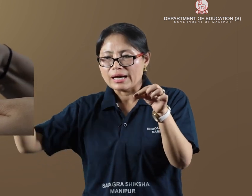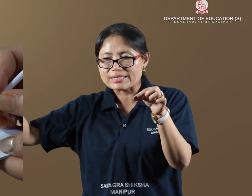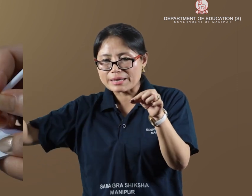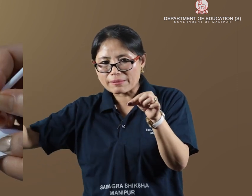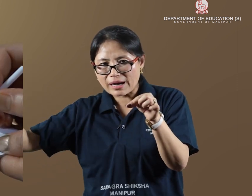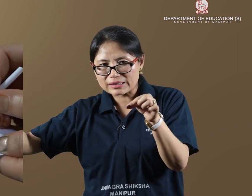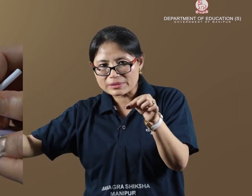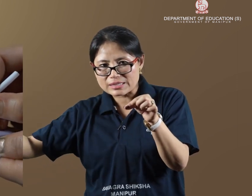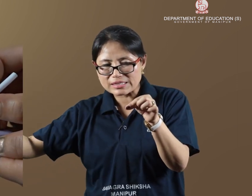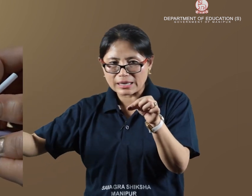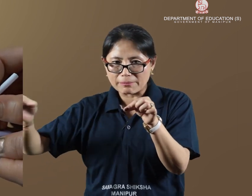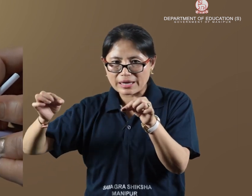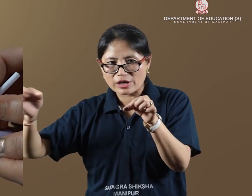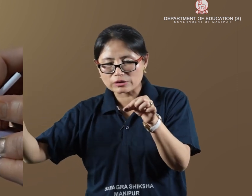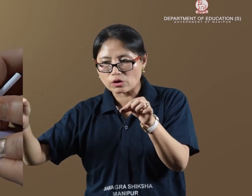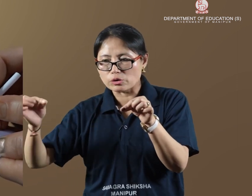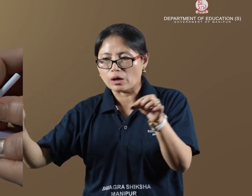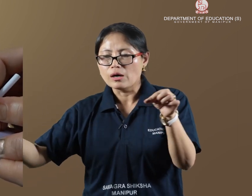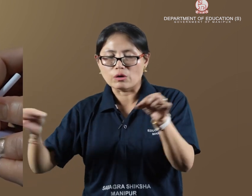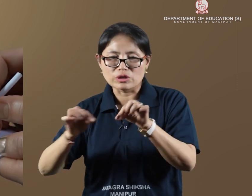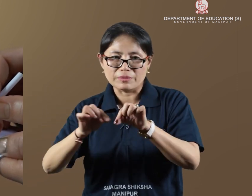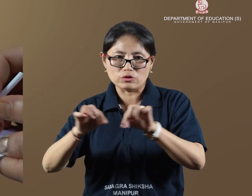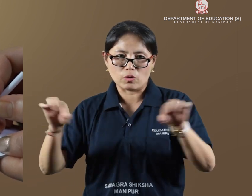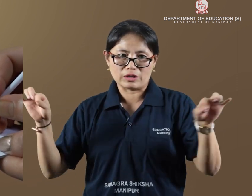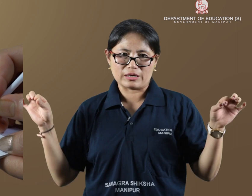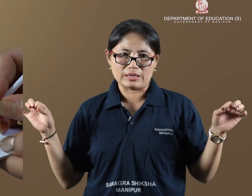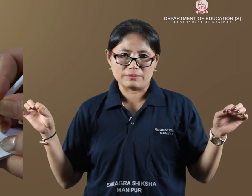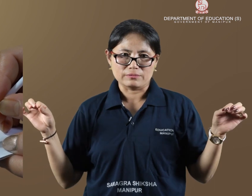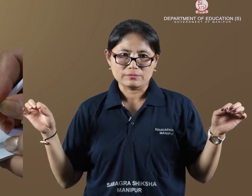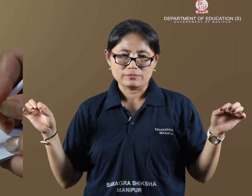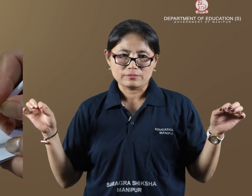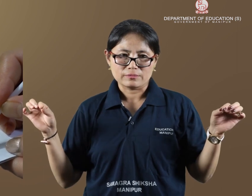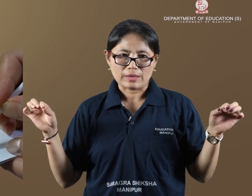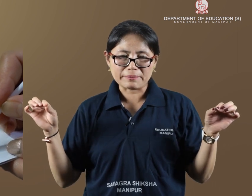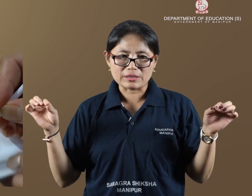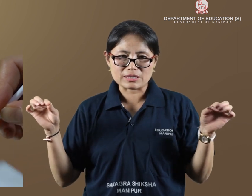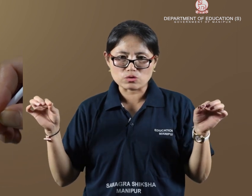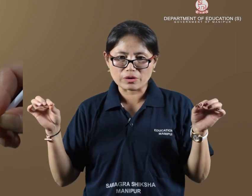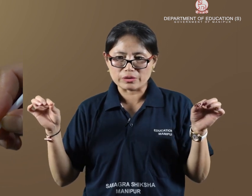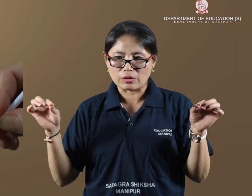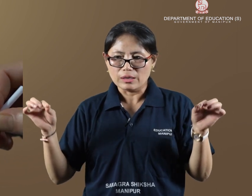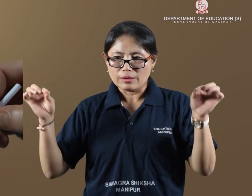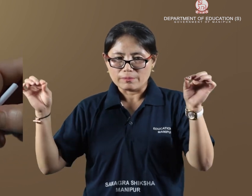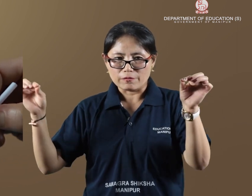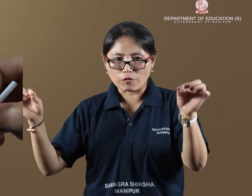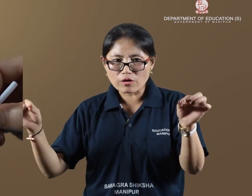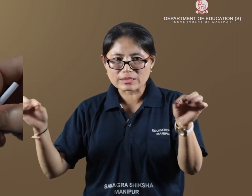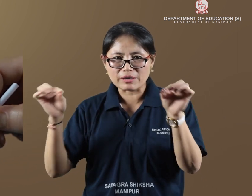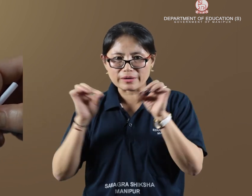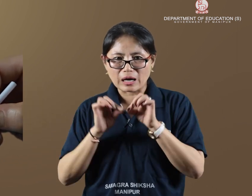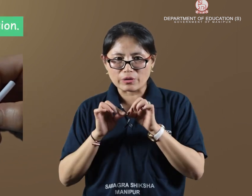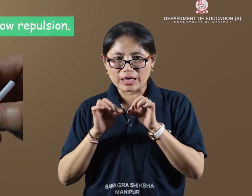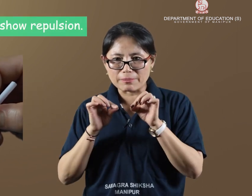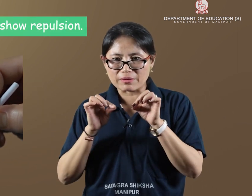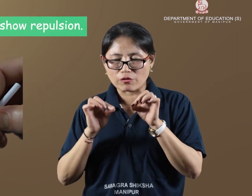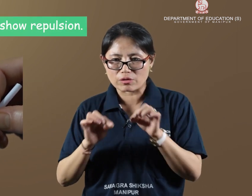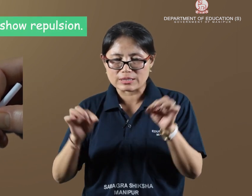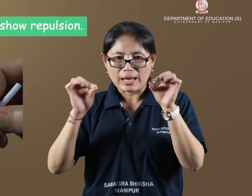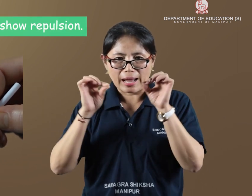ngasai mamang da jingjal lamba attract toram bodo how you know in thok na rani hai bidi sida su kadoi no force amakha yauri karam ba force